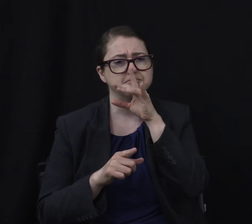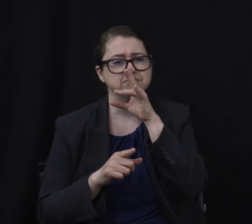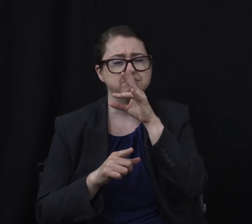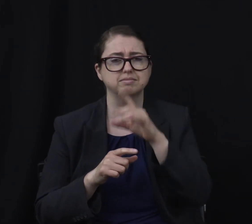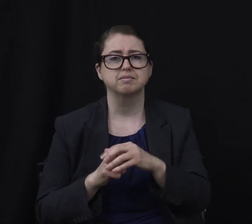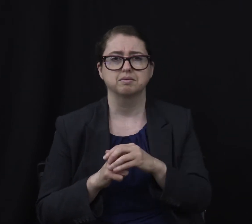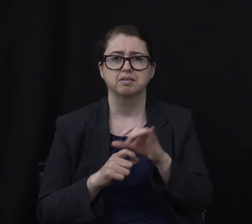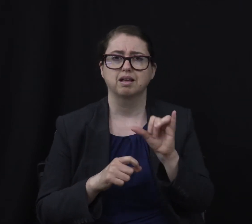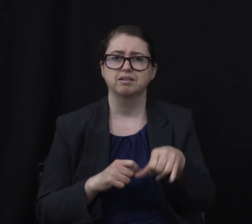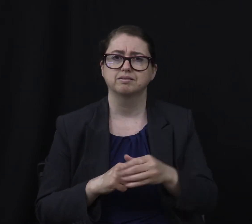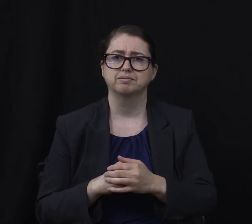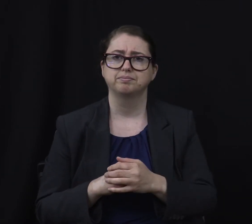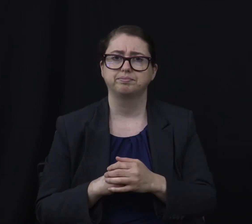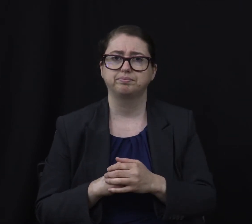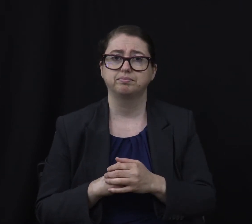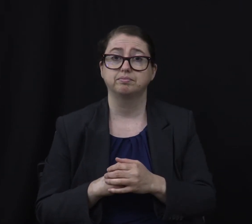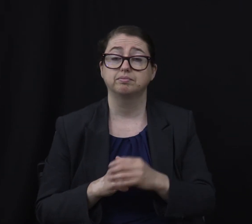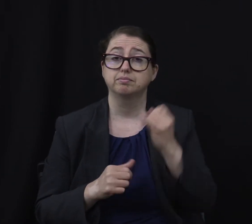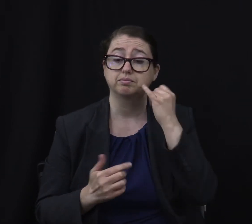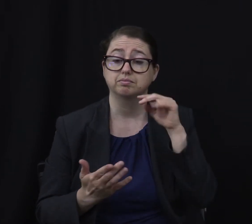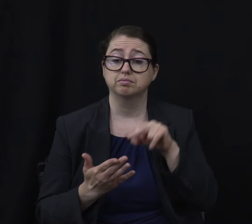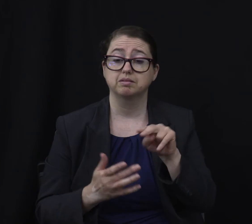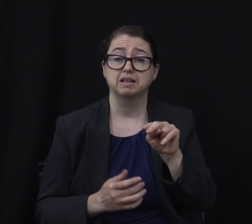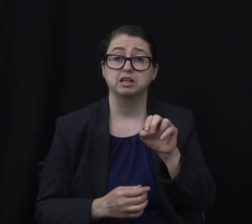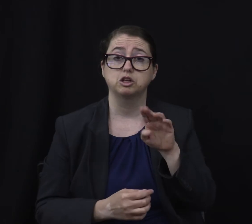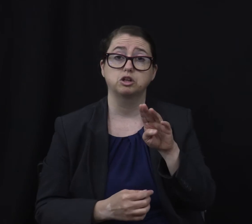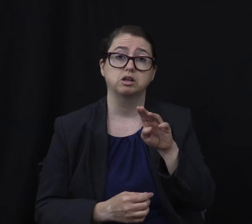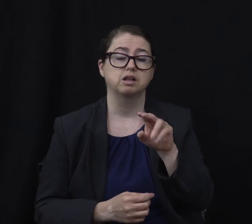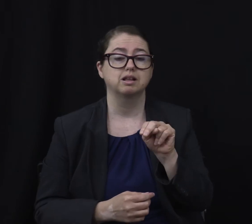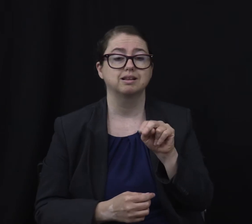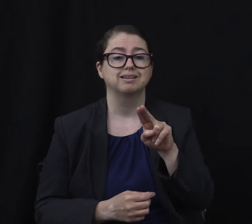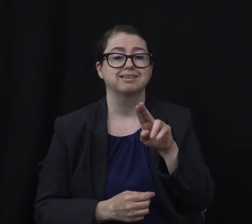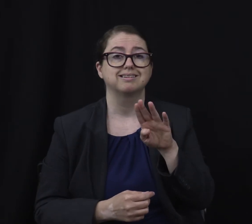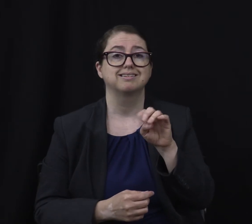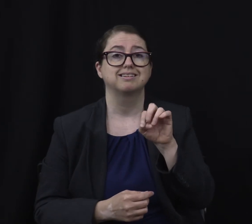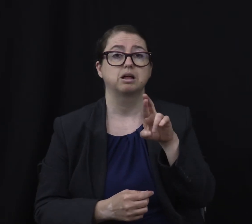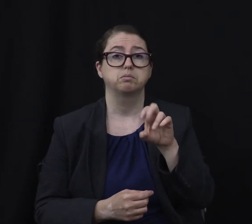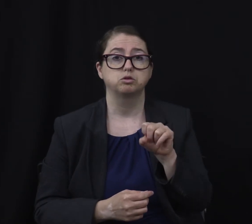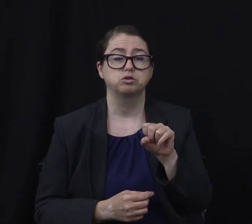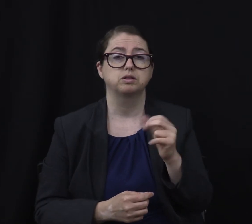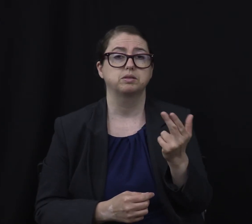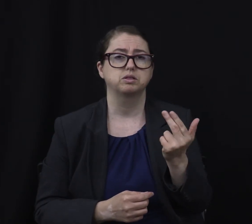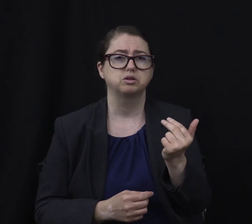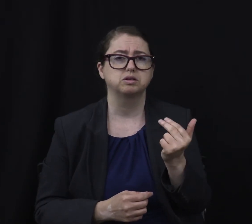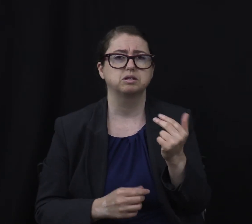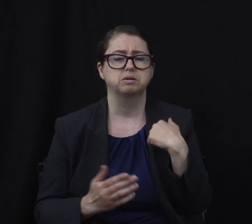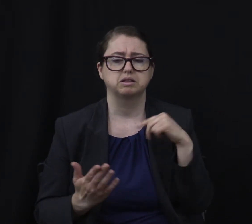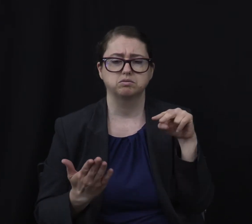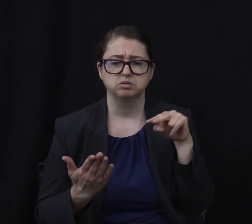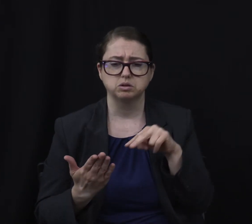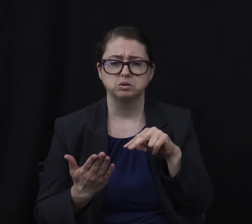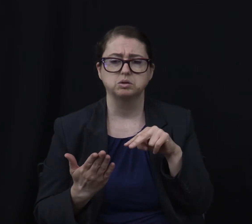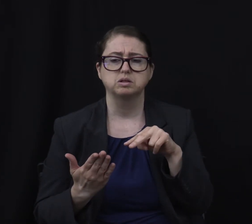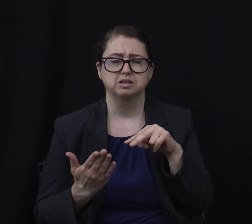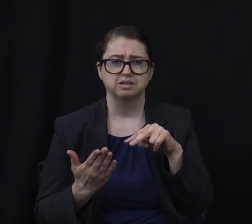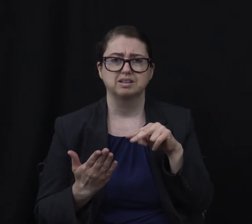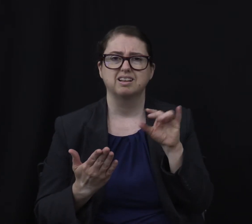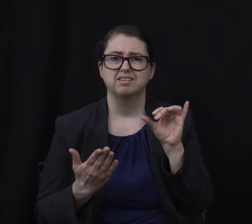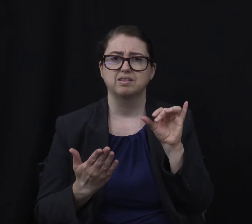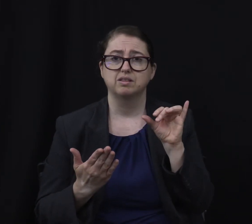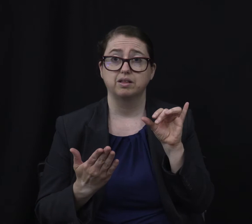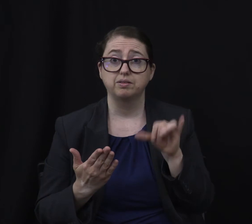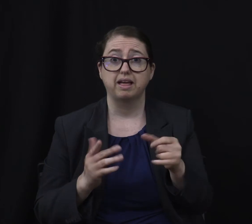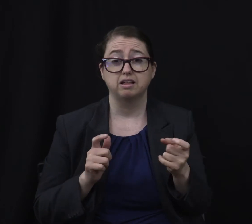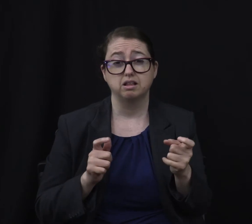And so if you turn to Numbers chapter 13, we get to what is arguably the most pivotal point in Israel's entire